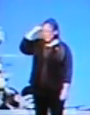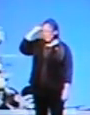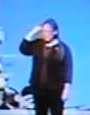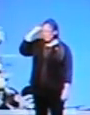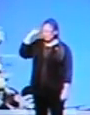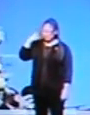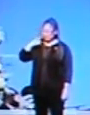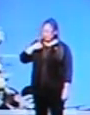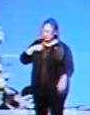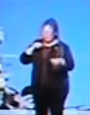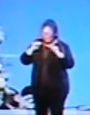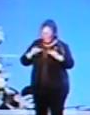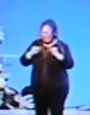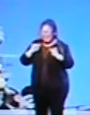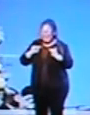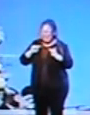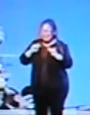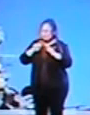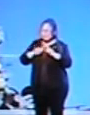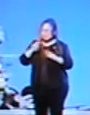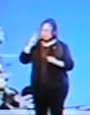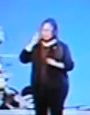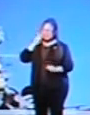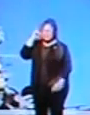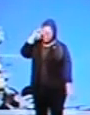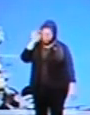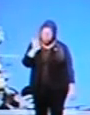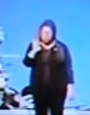get to see forever,